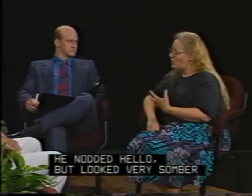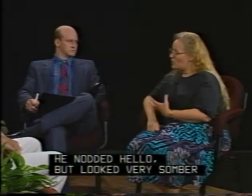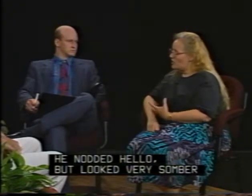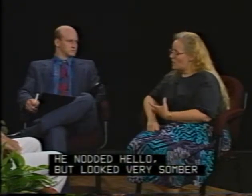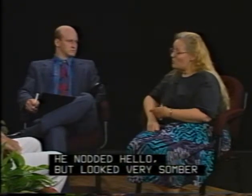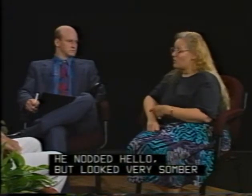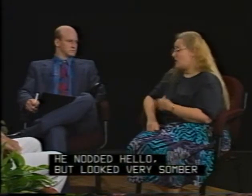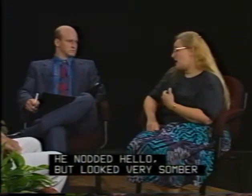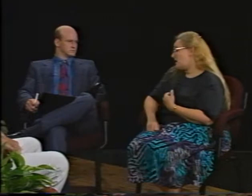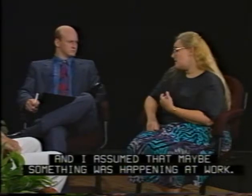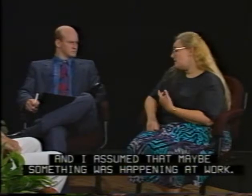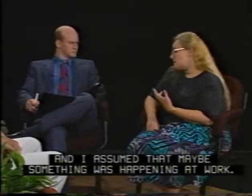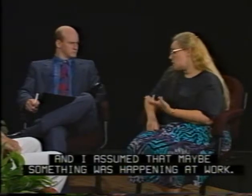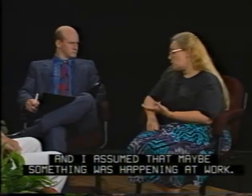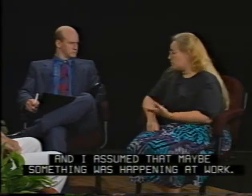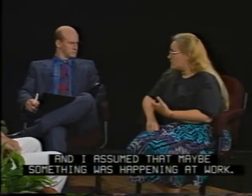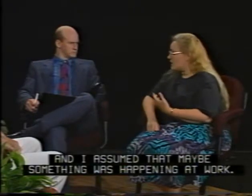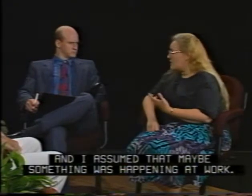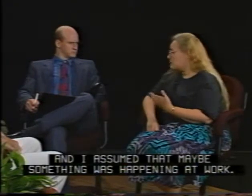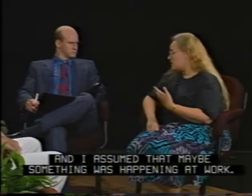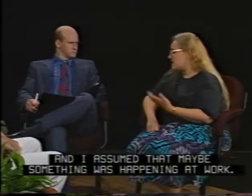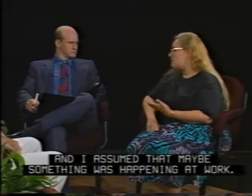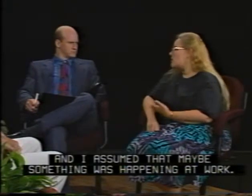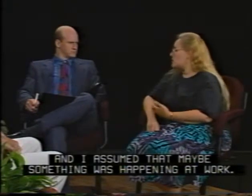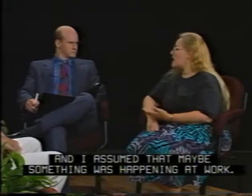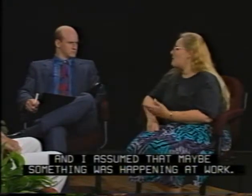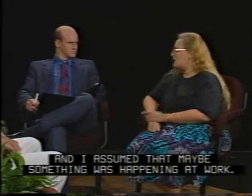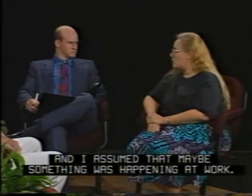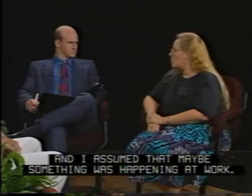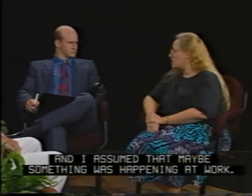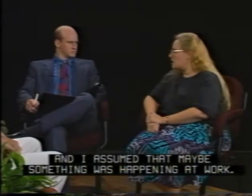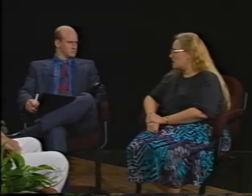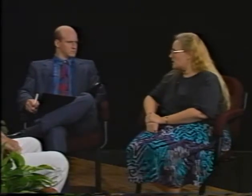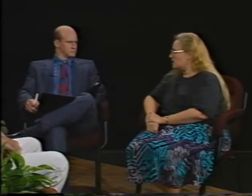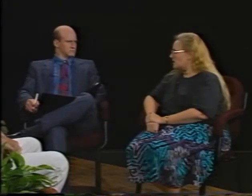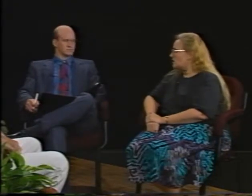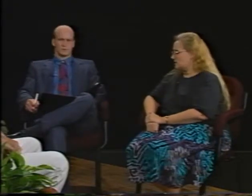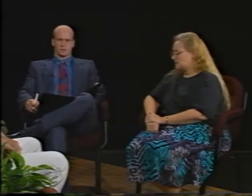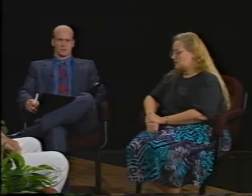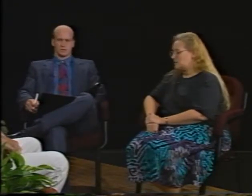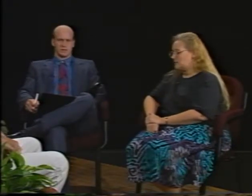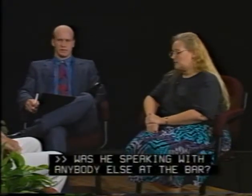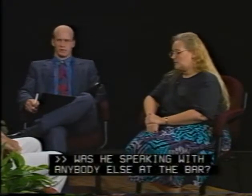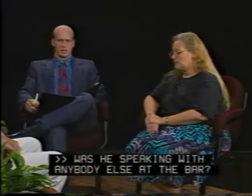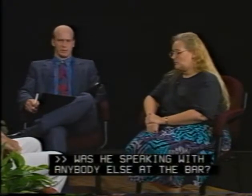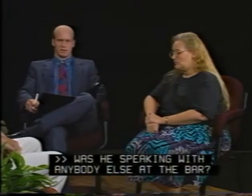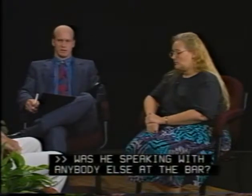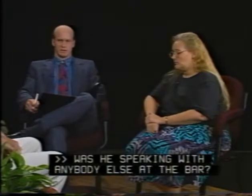very somber, and I assumed that maybe something was happening at work. Mm-hmm. Was he speaking with anybody else at the